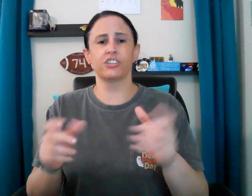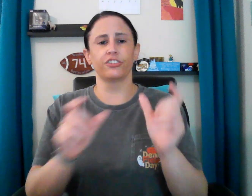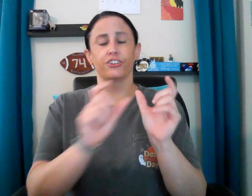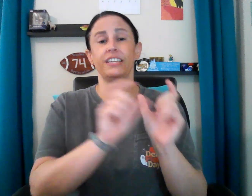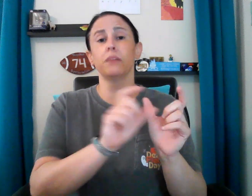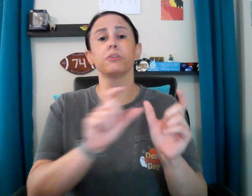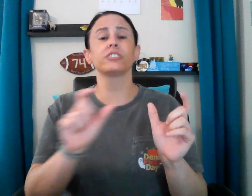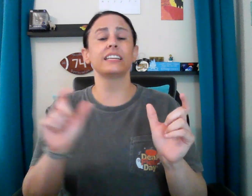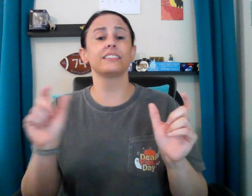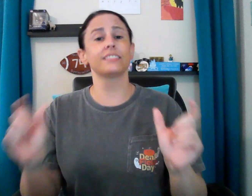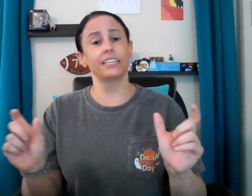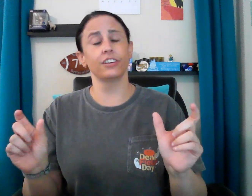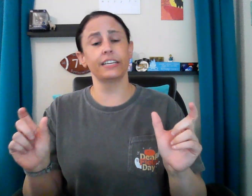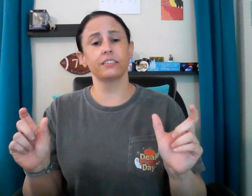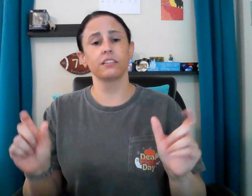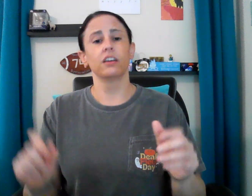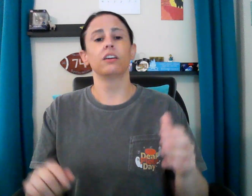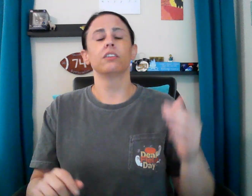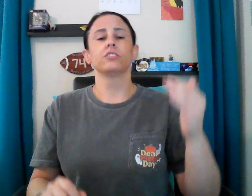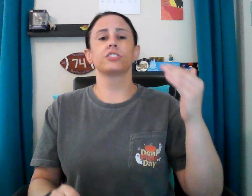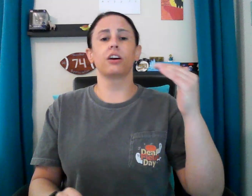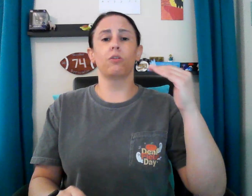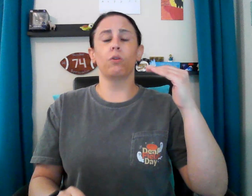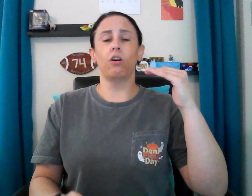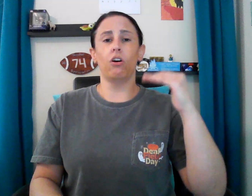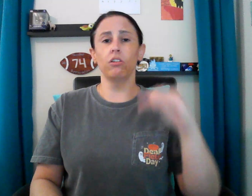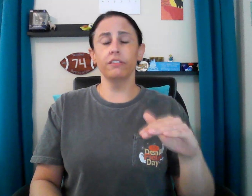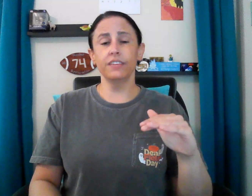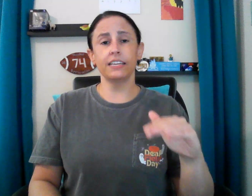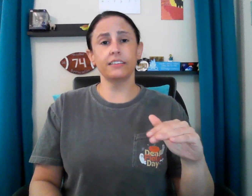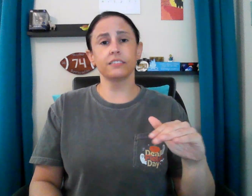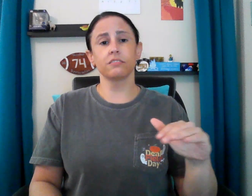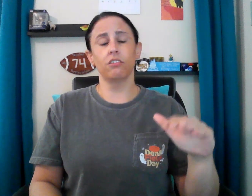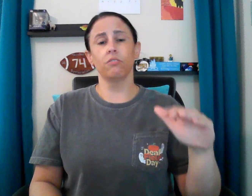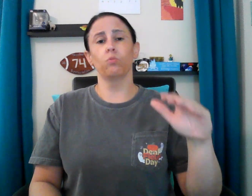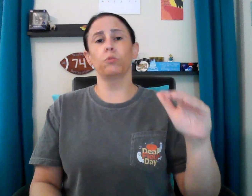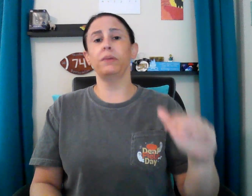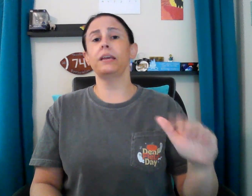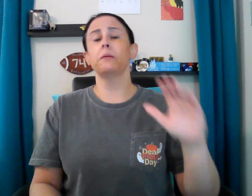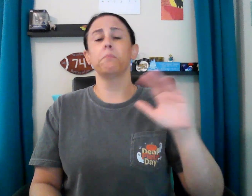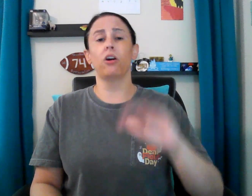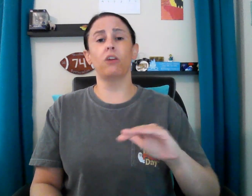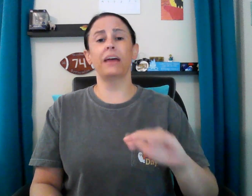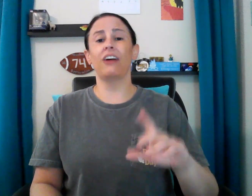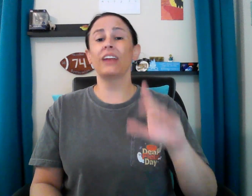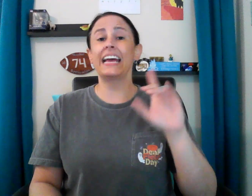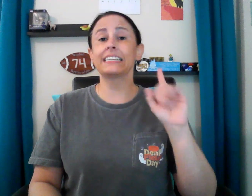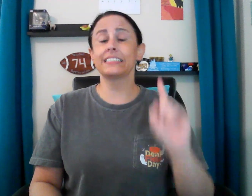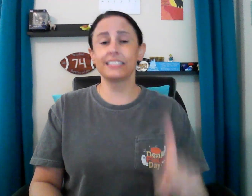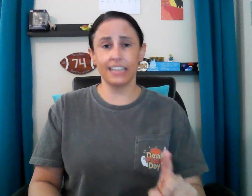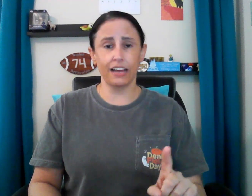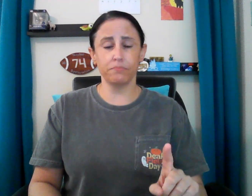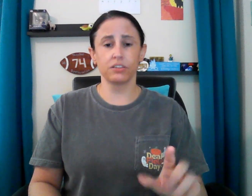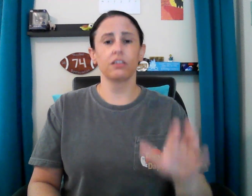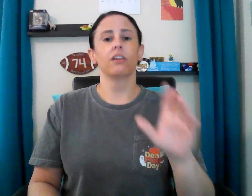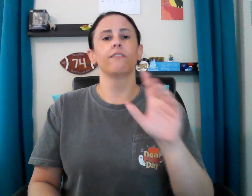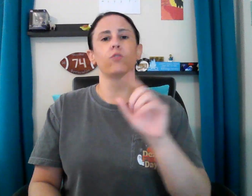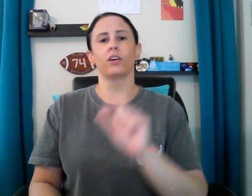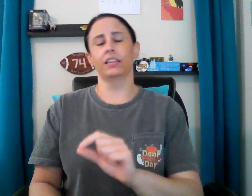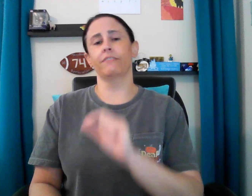They're numbers in a series. So all of these will be palm out except for 11